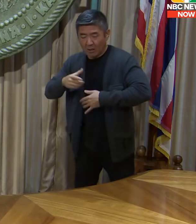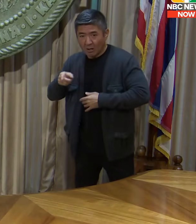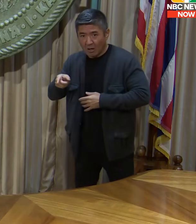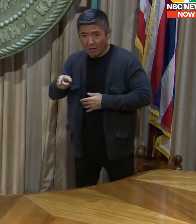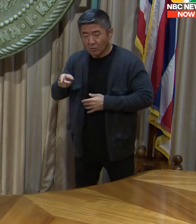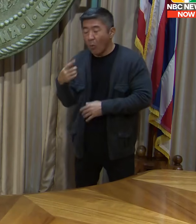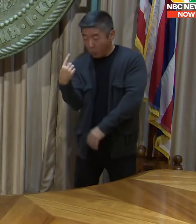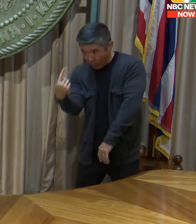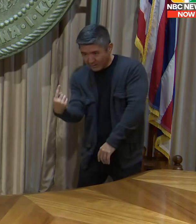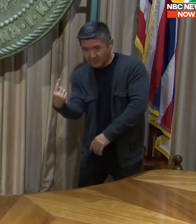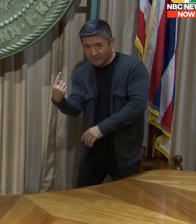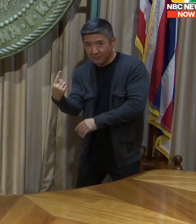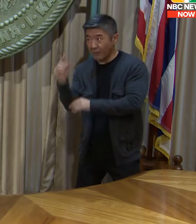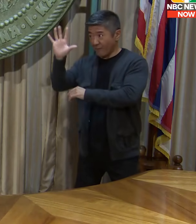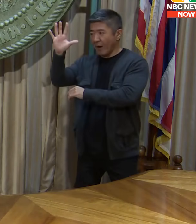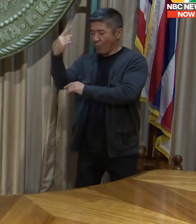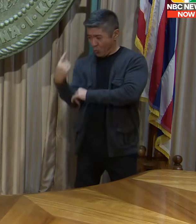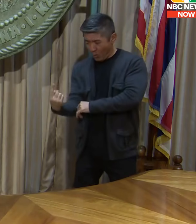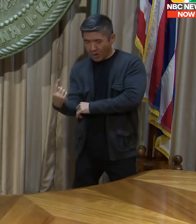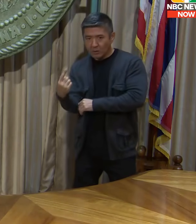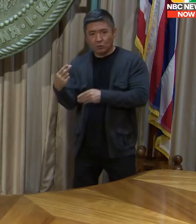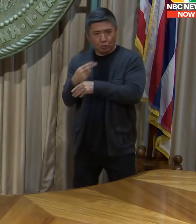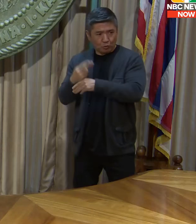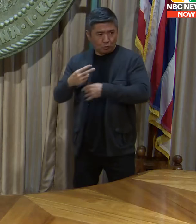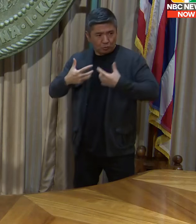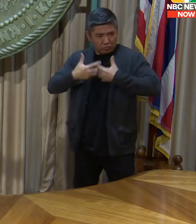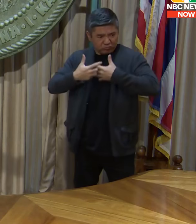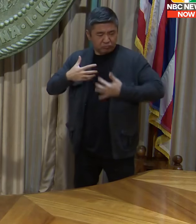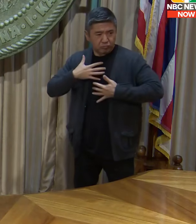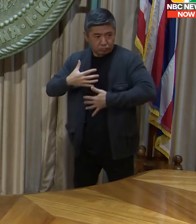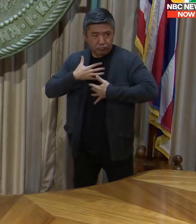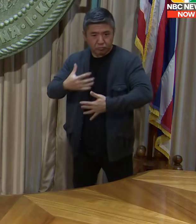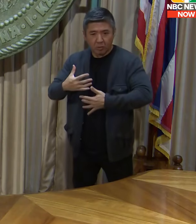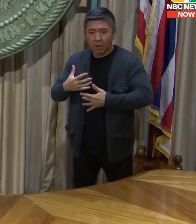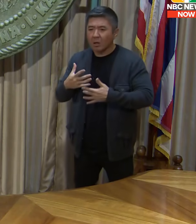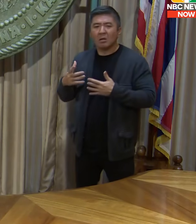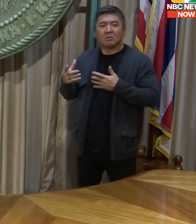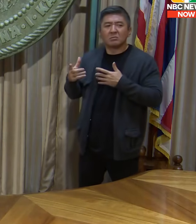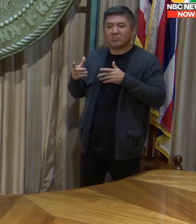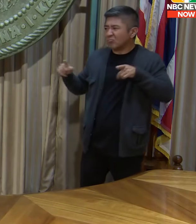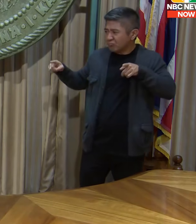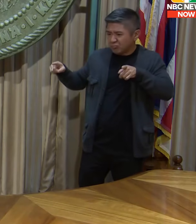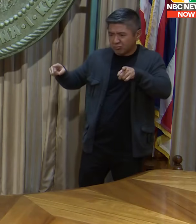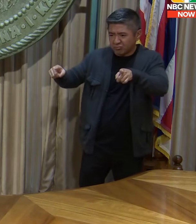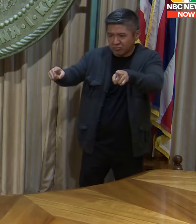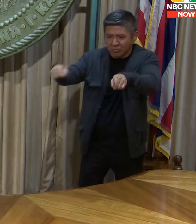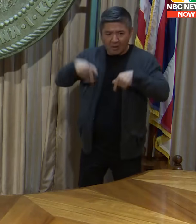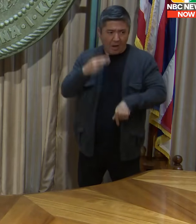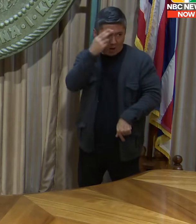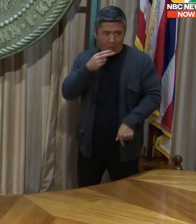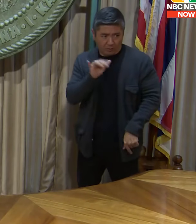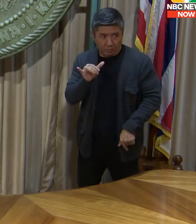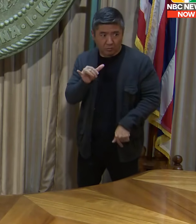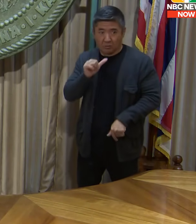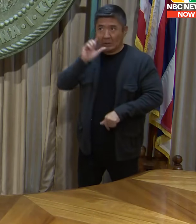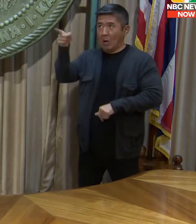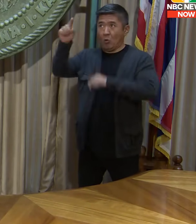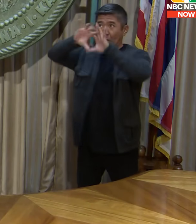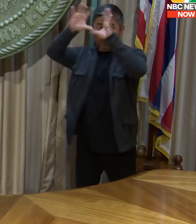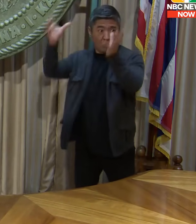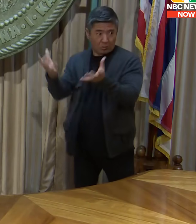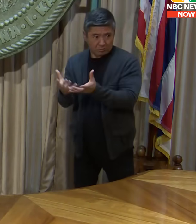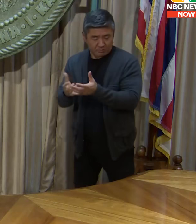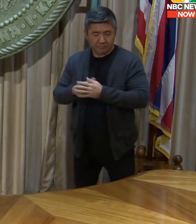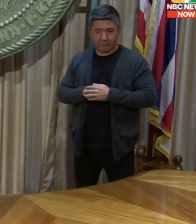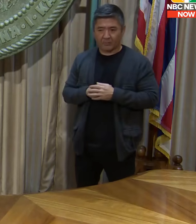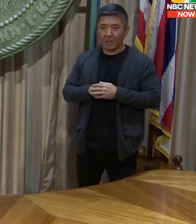up on a ventilator. And that is tracking somewhat similarly to our numbers, and it also helps us to reflect on the numbers we know were